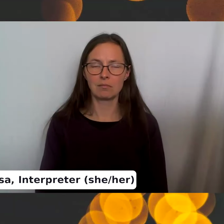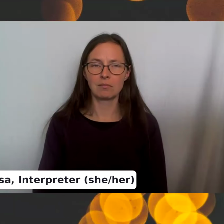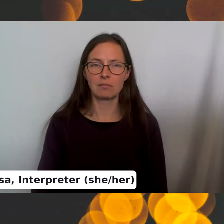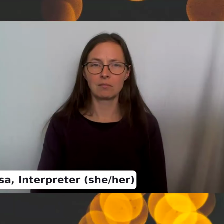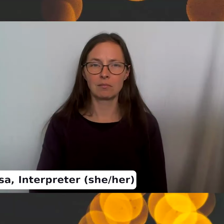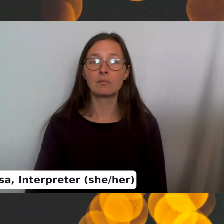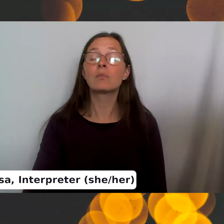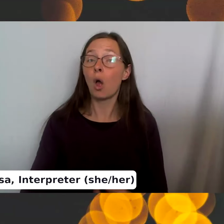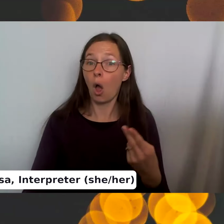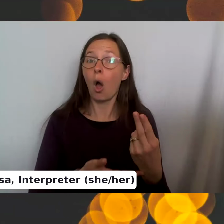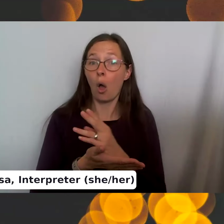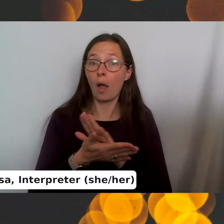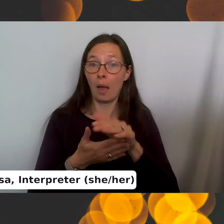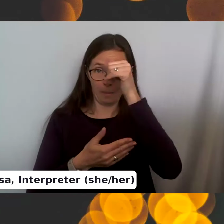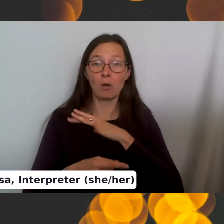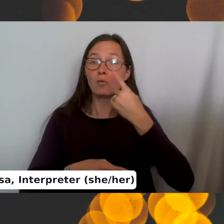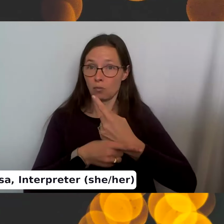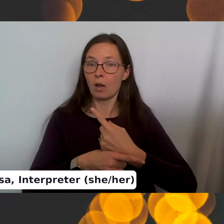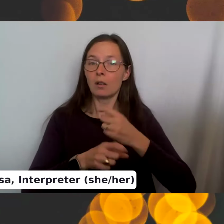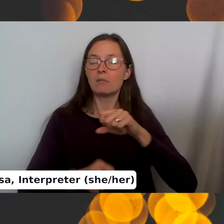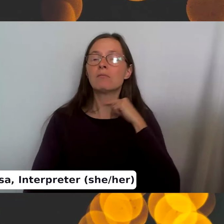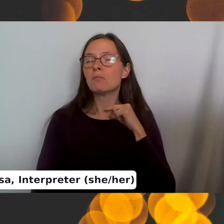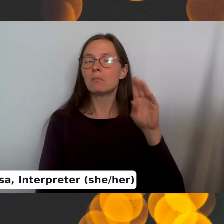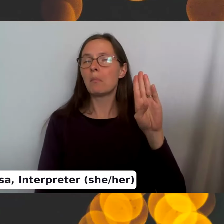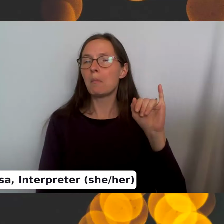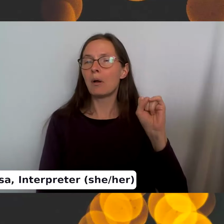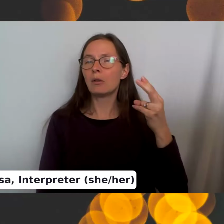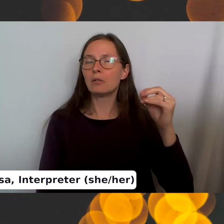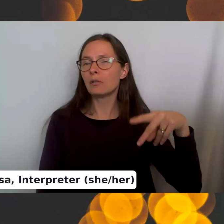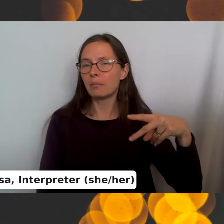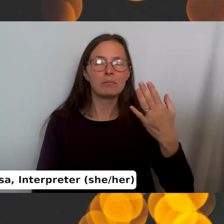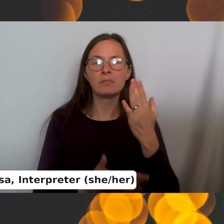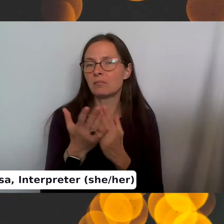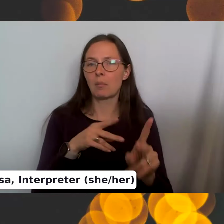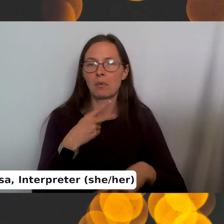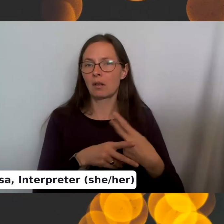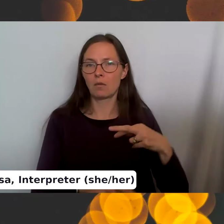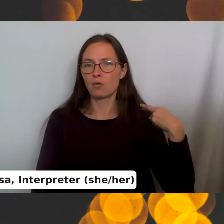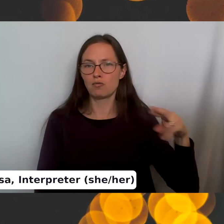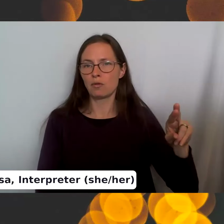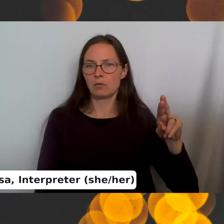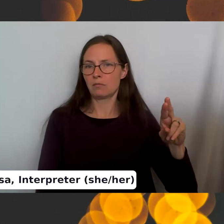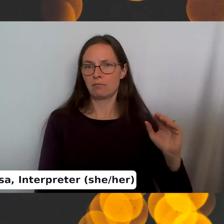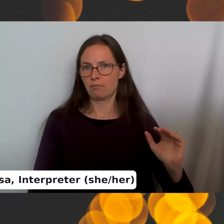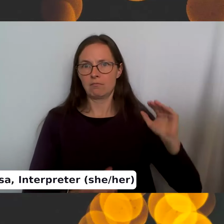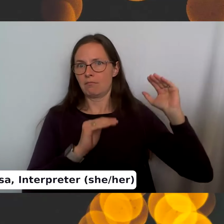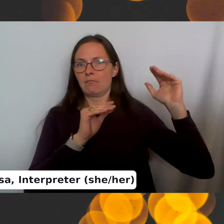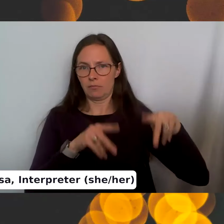It's a holy man. Yeah, it's like a bishop or some sort of religious official. Change.